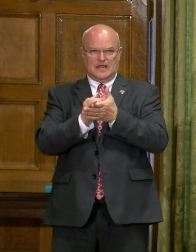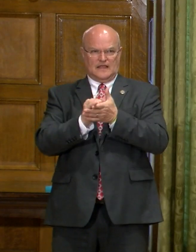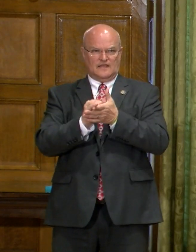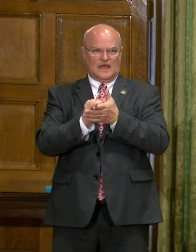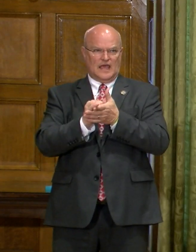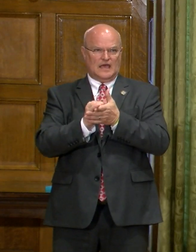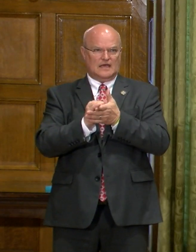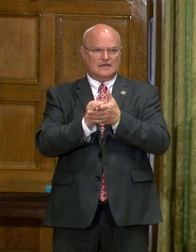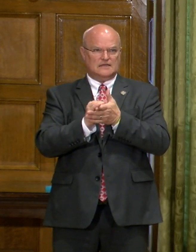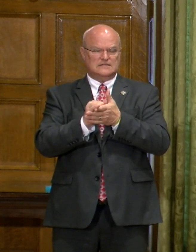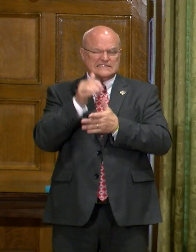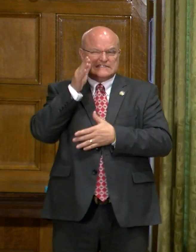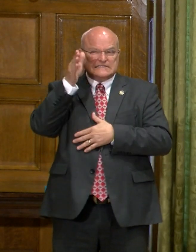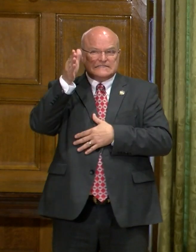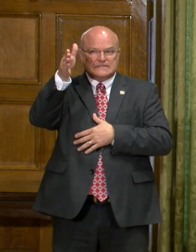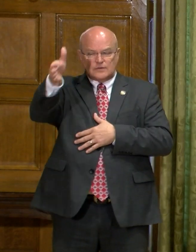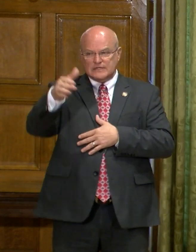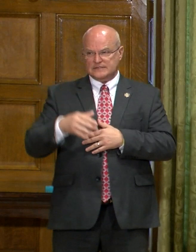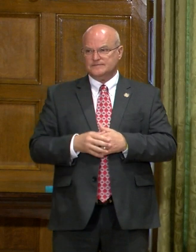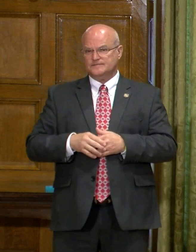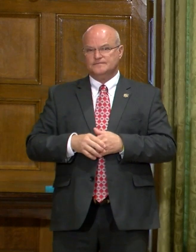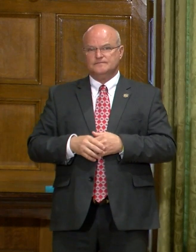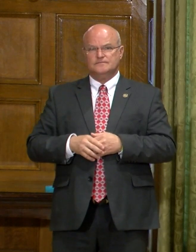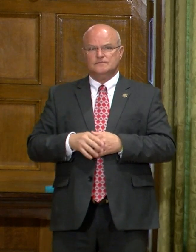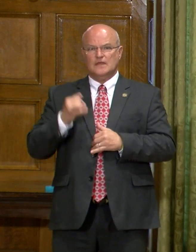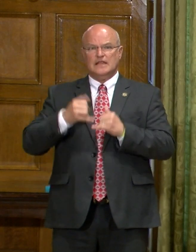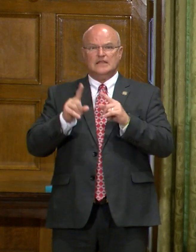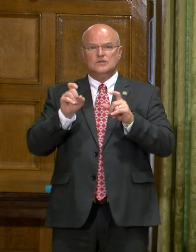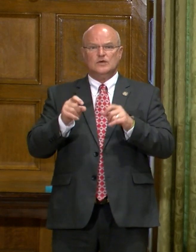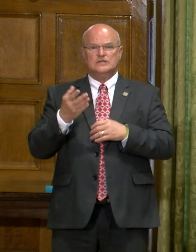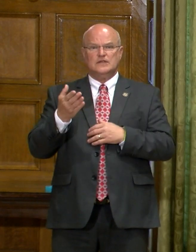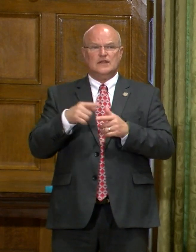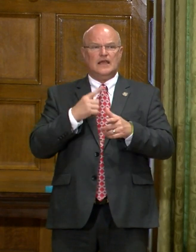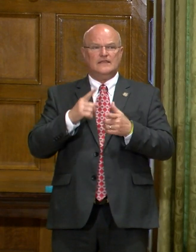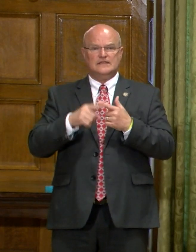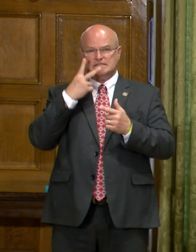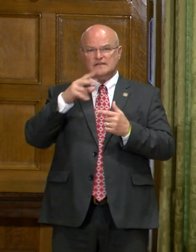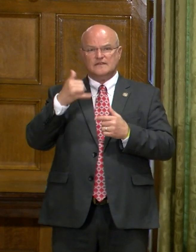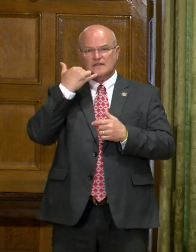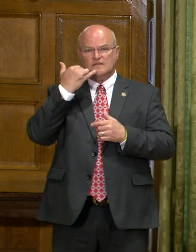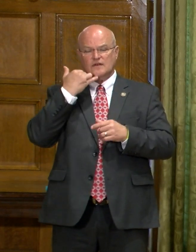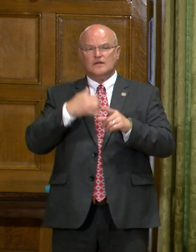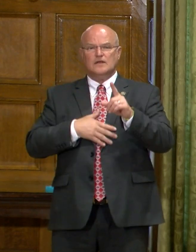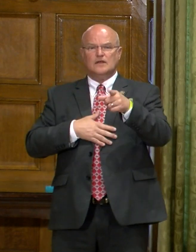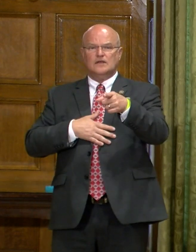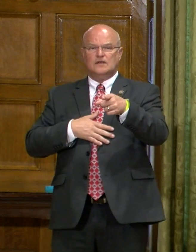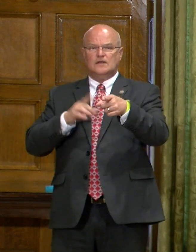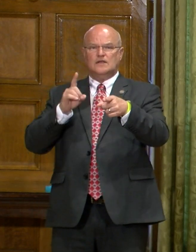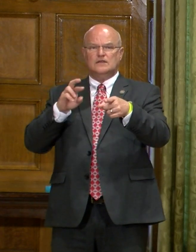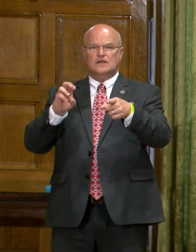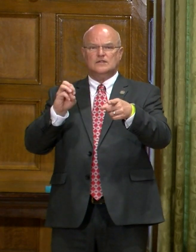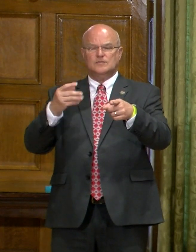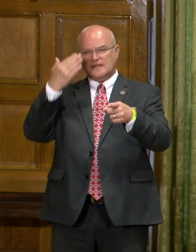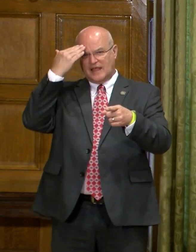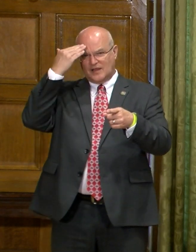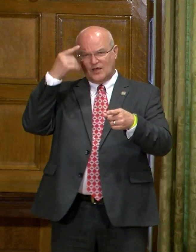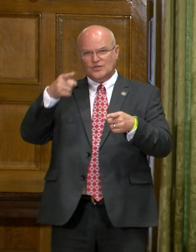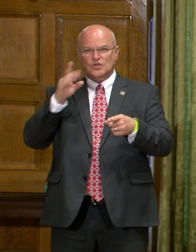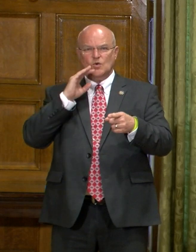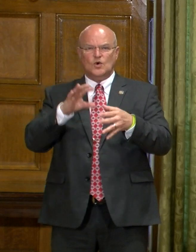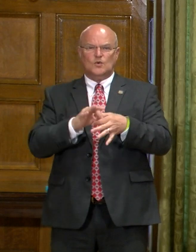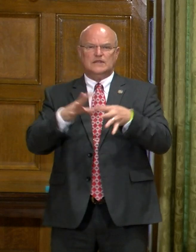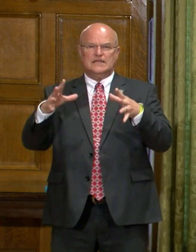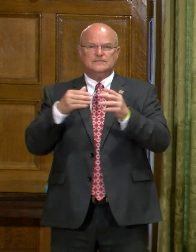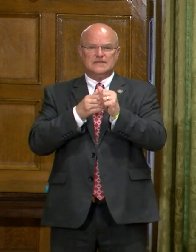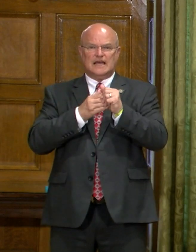that in the coming weeks. One last question here, then we'll see if there's anything else remote. Dr. Smith, I know you guys are going to